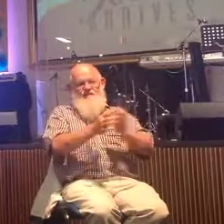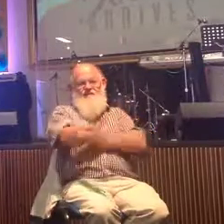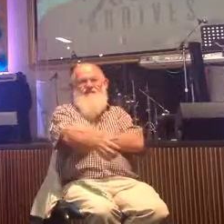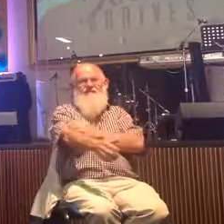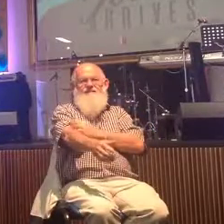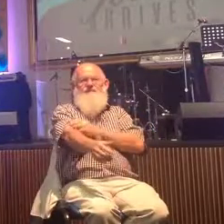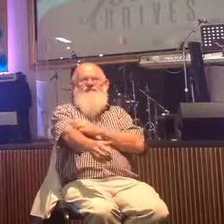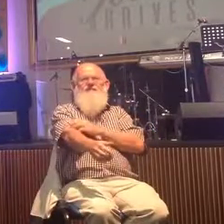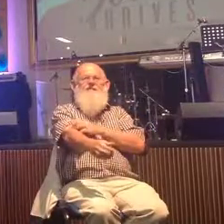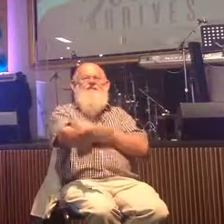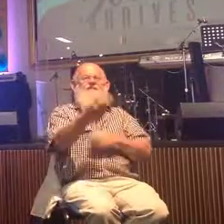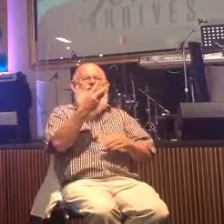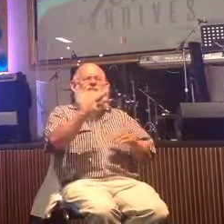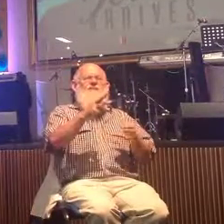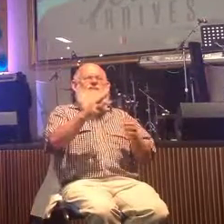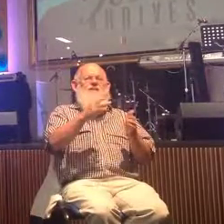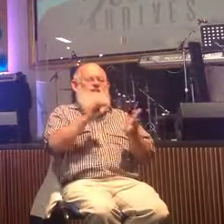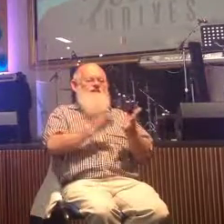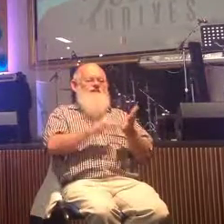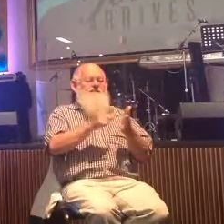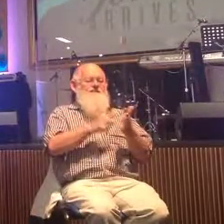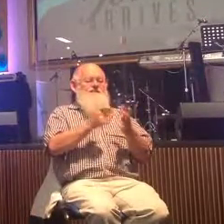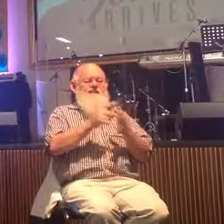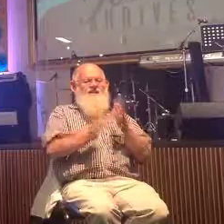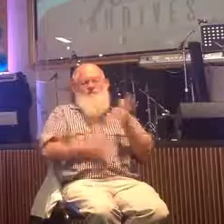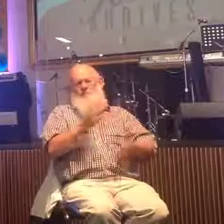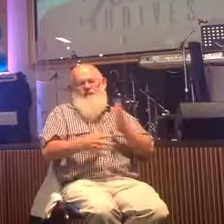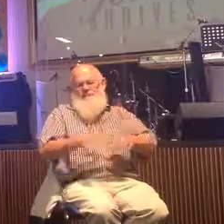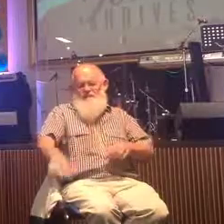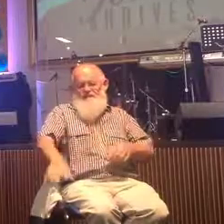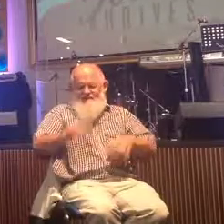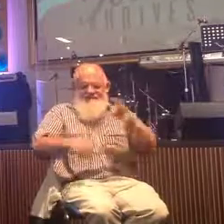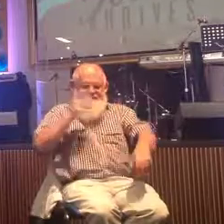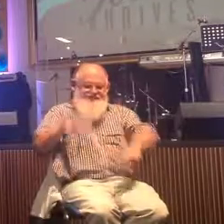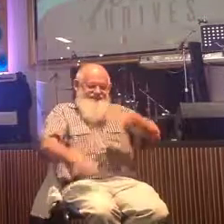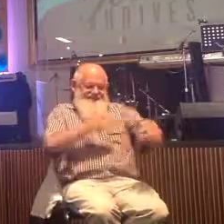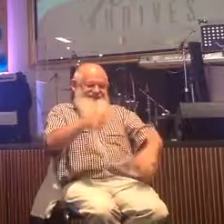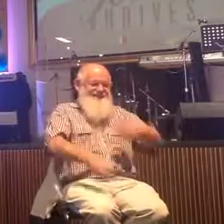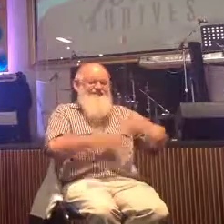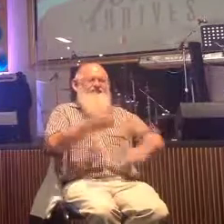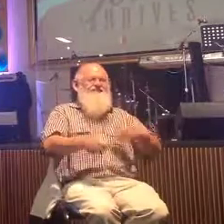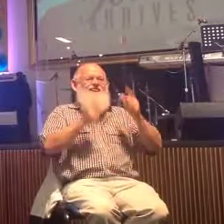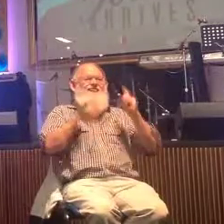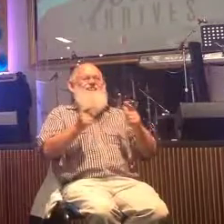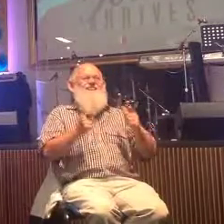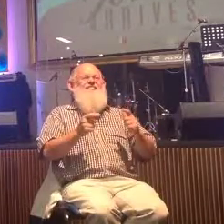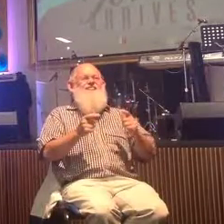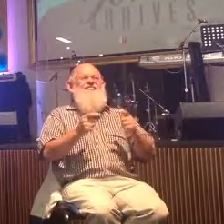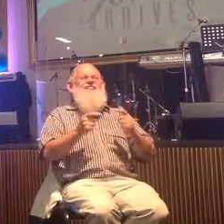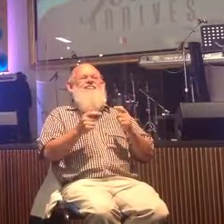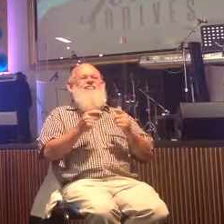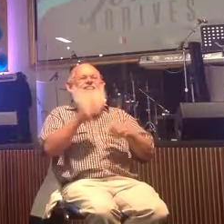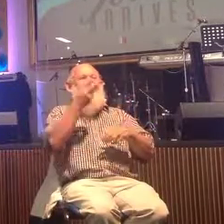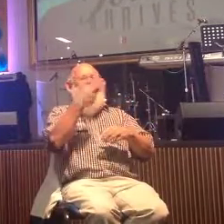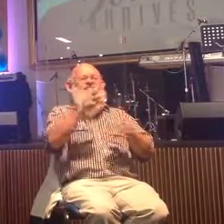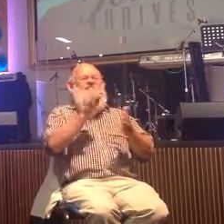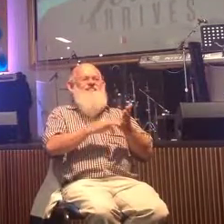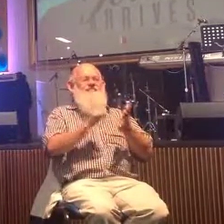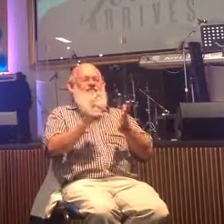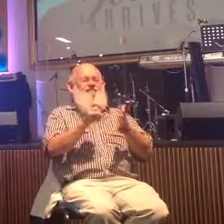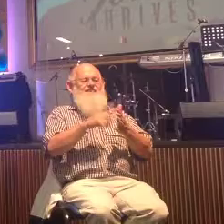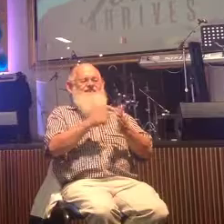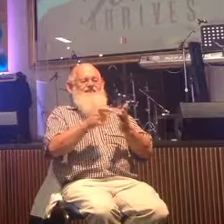run up to the toy box full of chocolate, and you pick up and grab as much chocolate lollies as you possibly can. And when 30 seconds is over, when